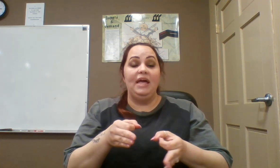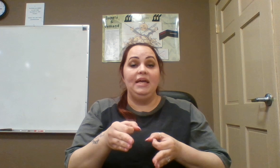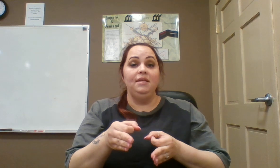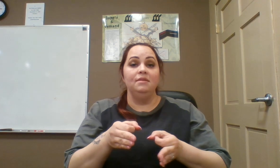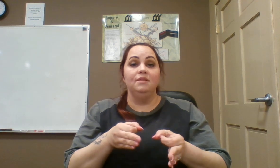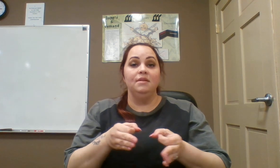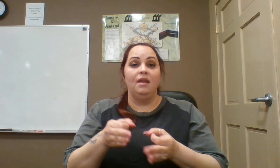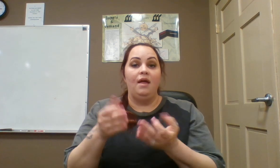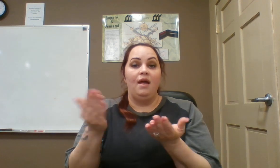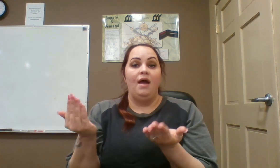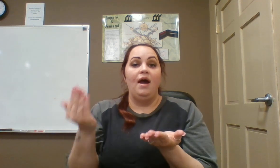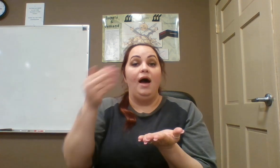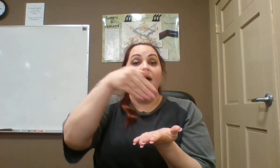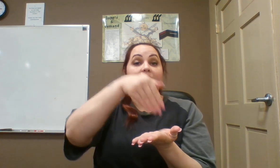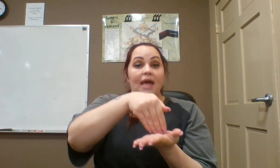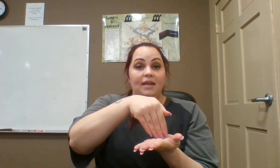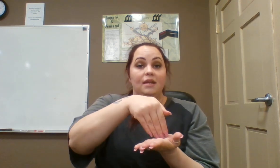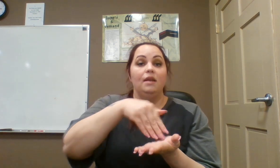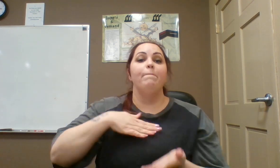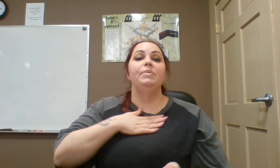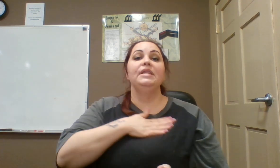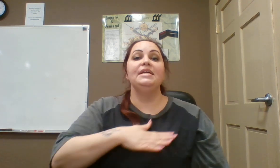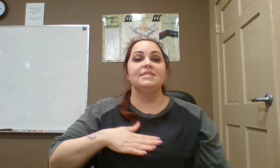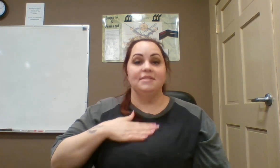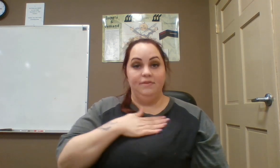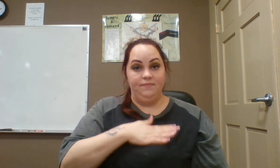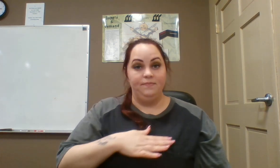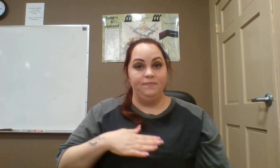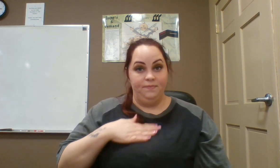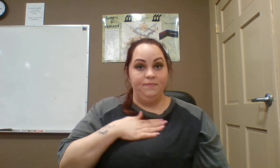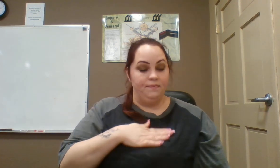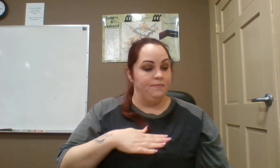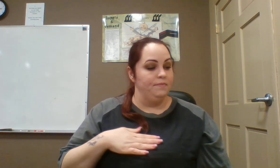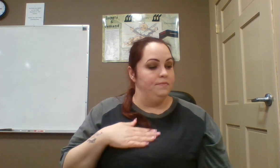explain again, please.